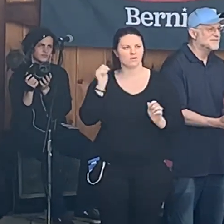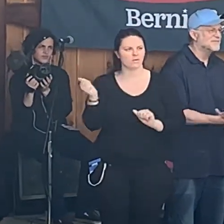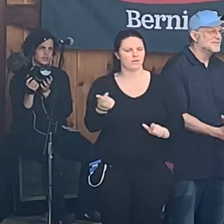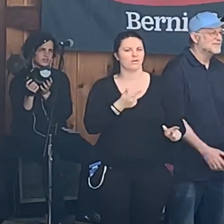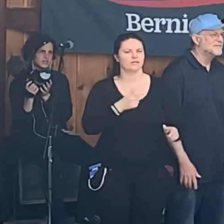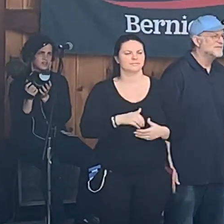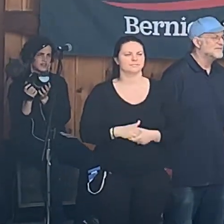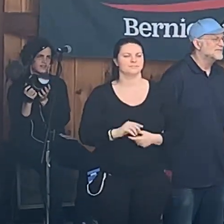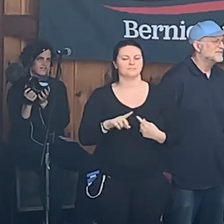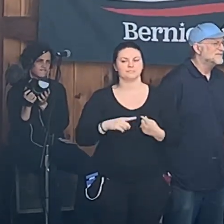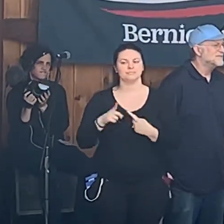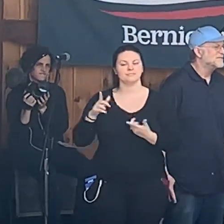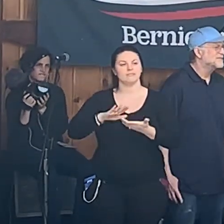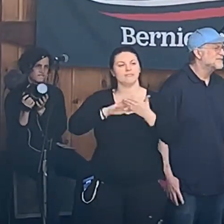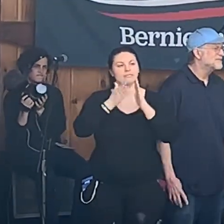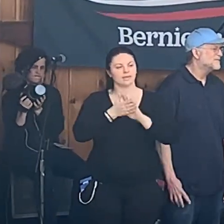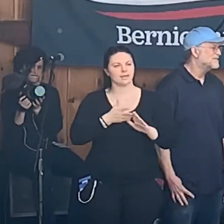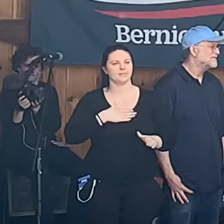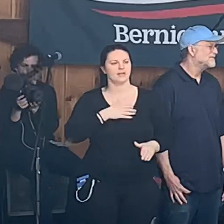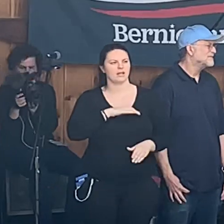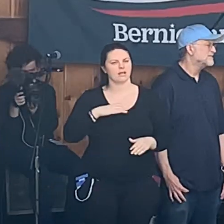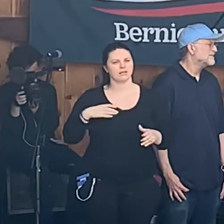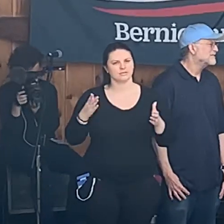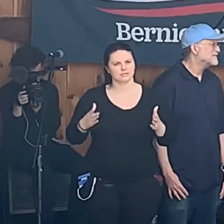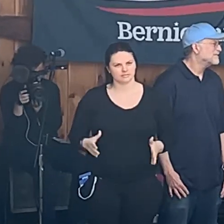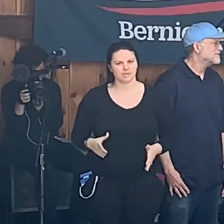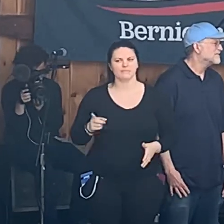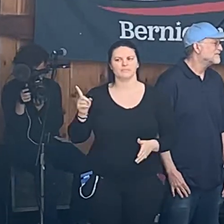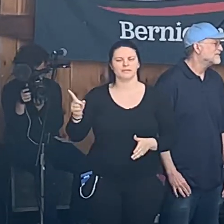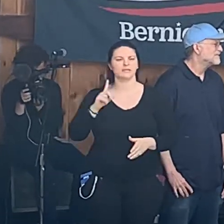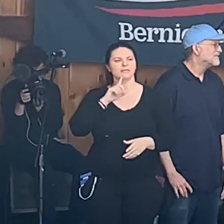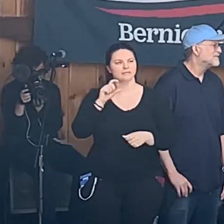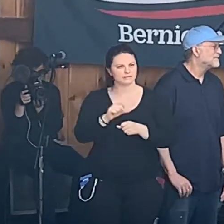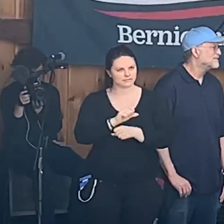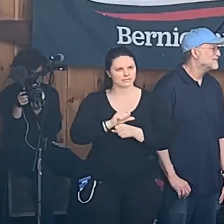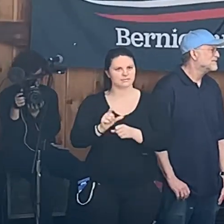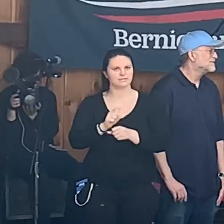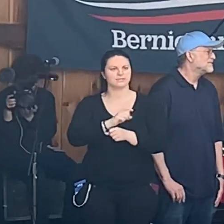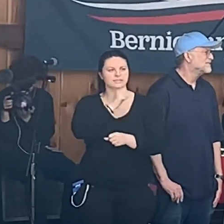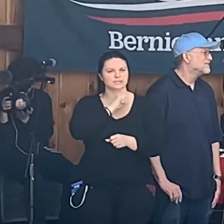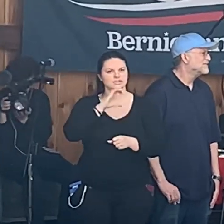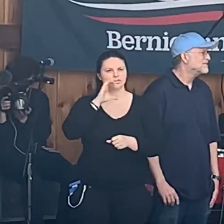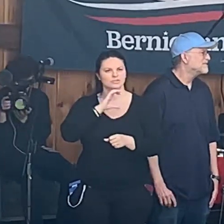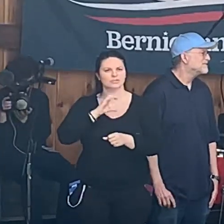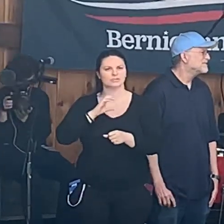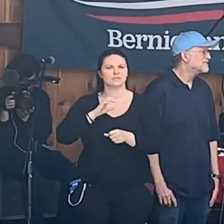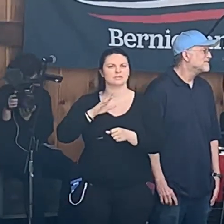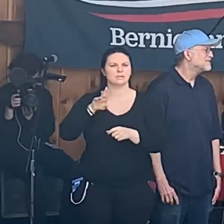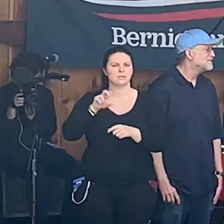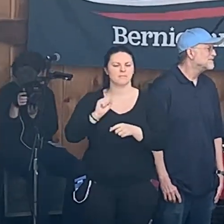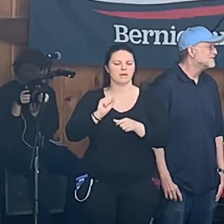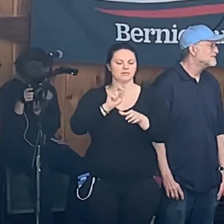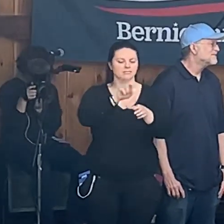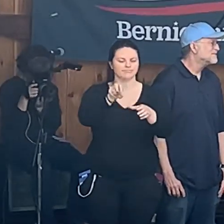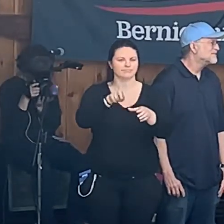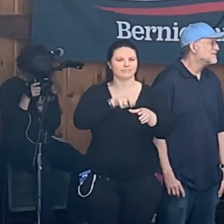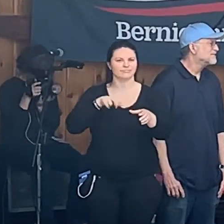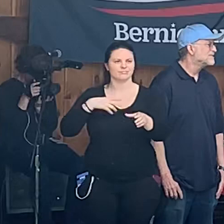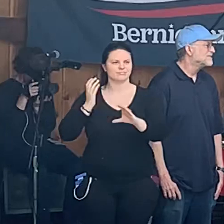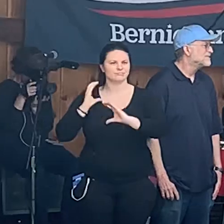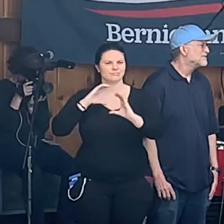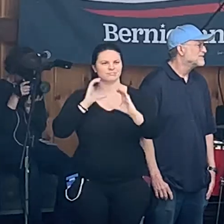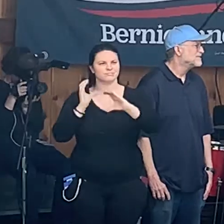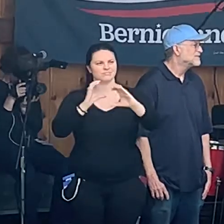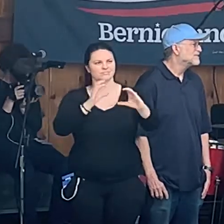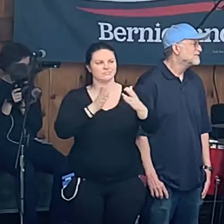my congressman, he personally took busloads of senior citizens over the border into Canada so that they